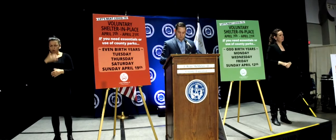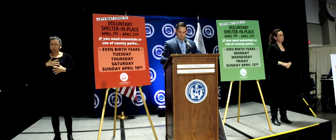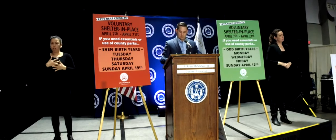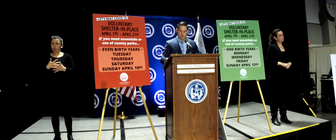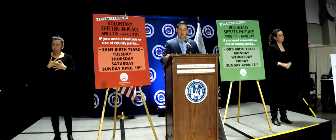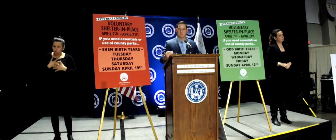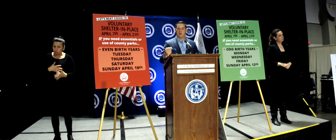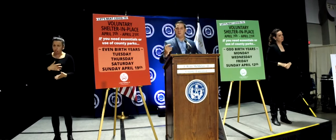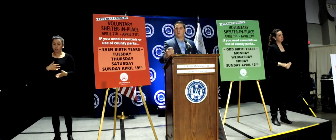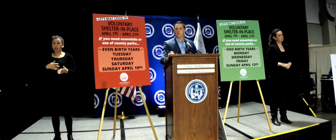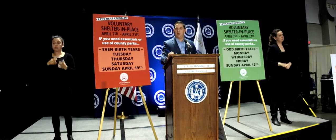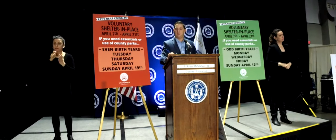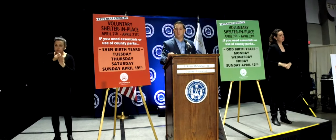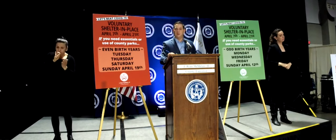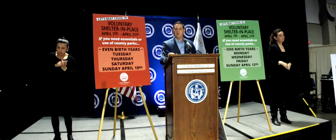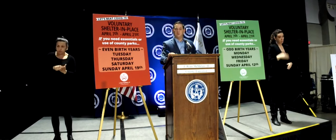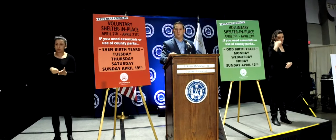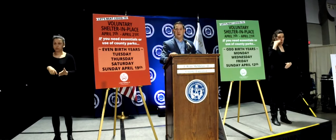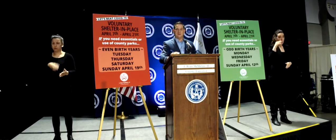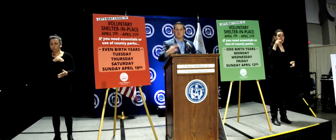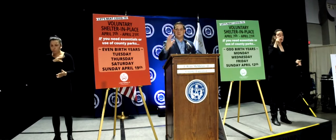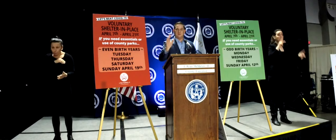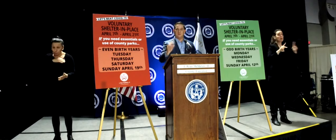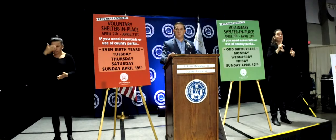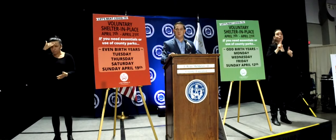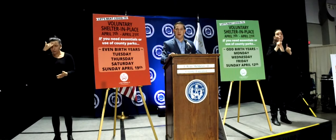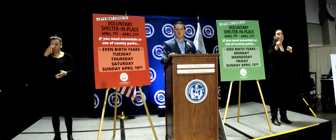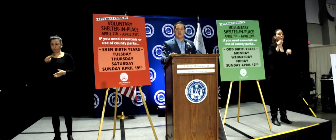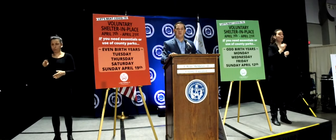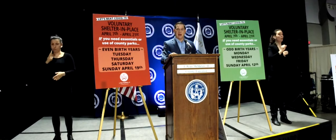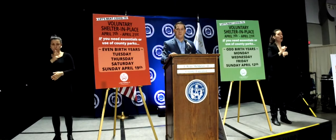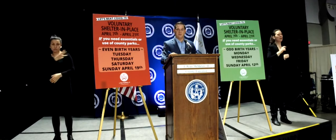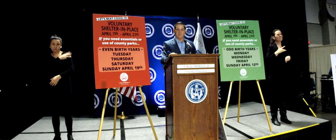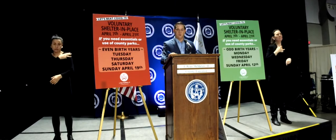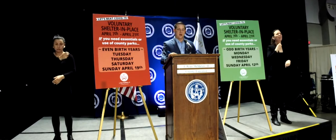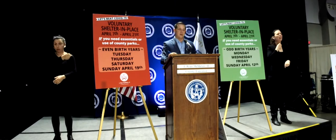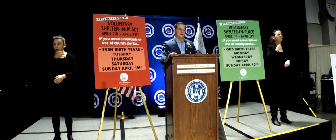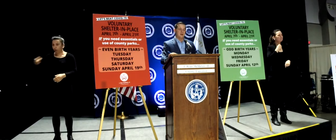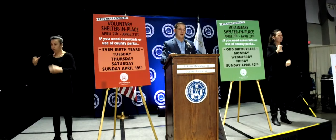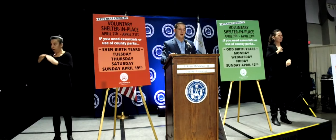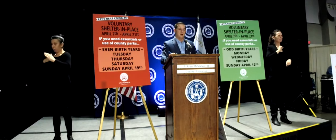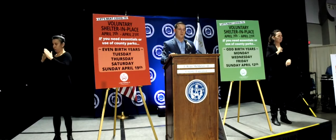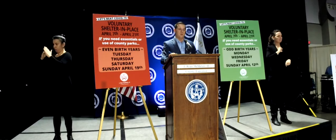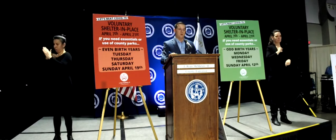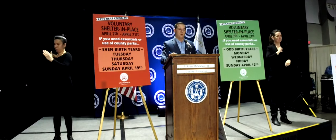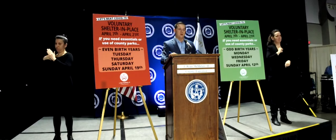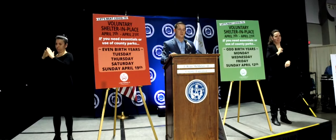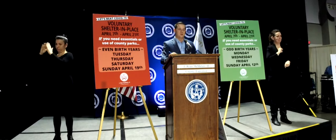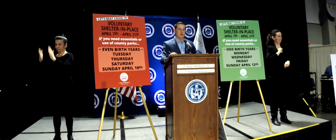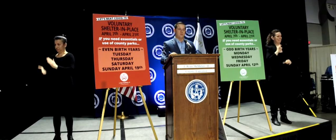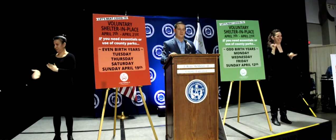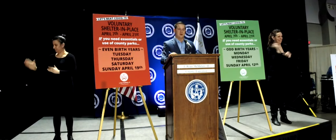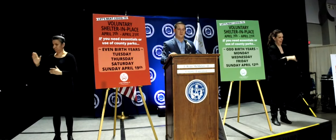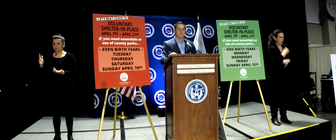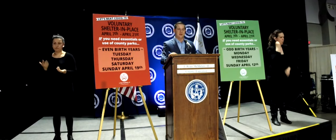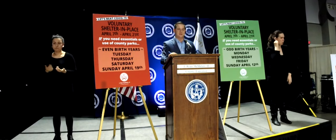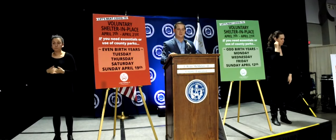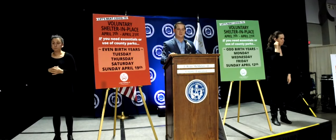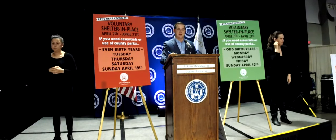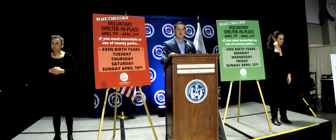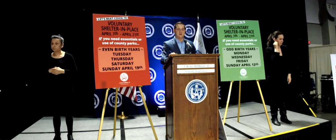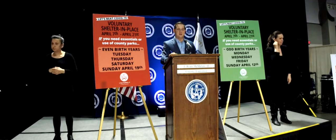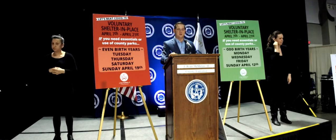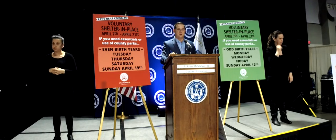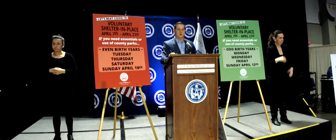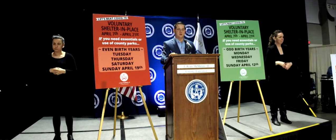it. We talked about it, okay? That should never happen, okay? But we also know, based off of